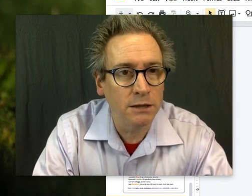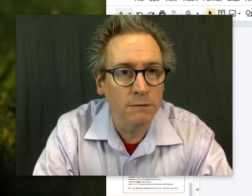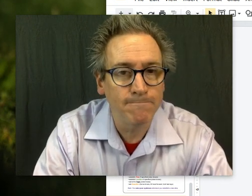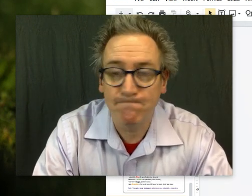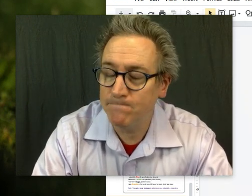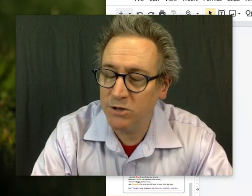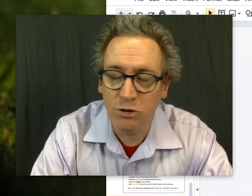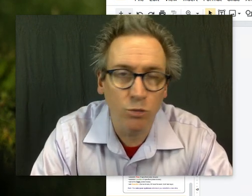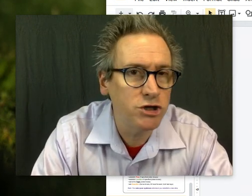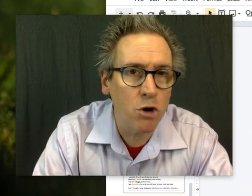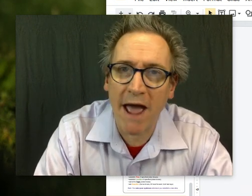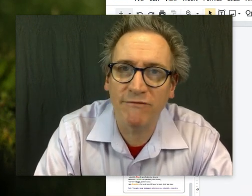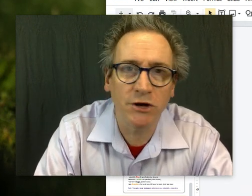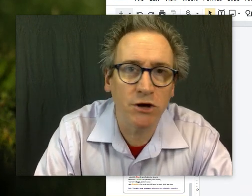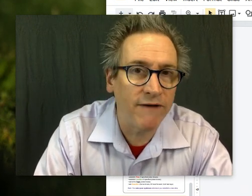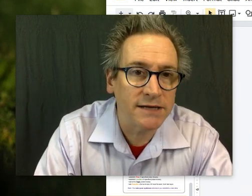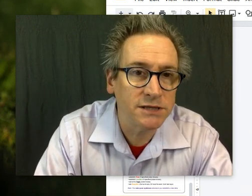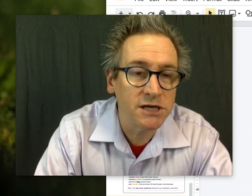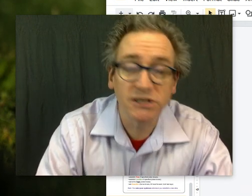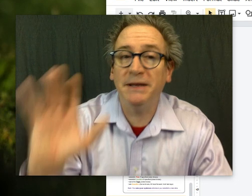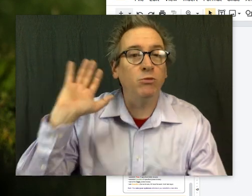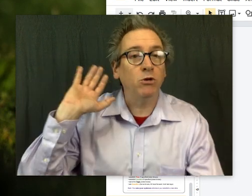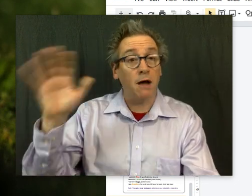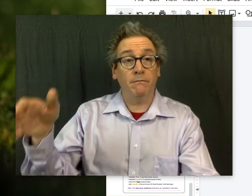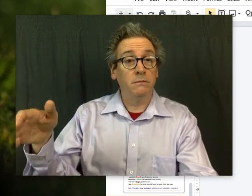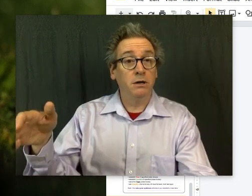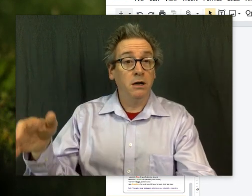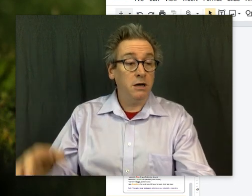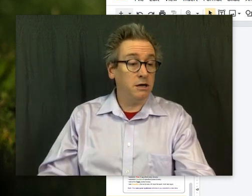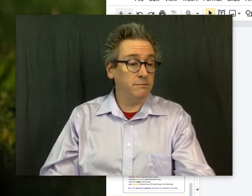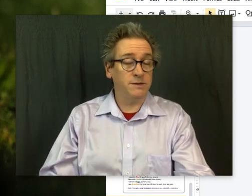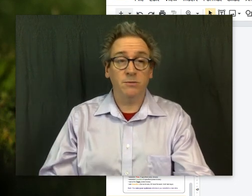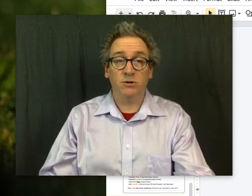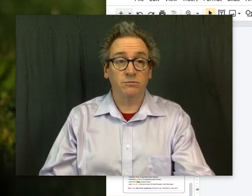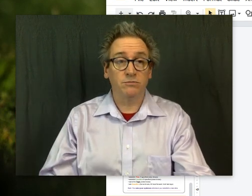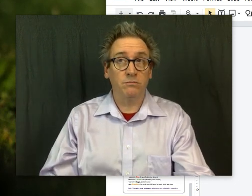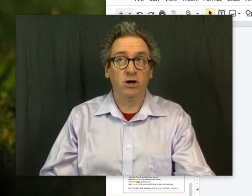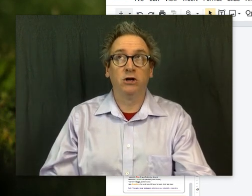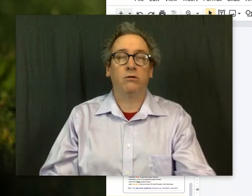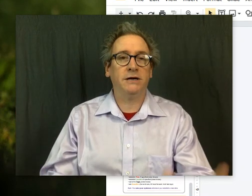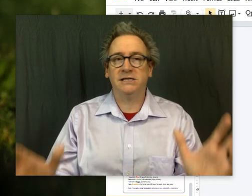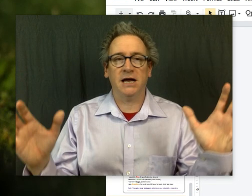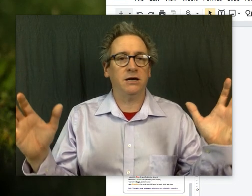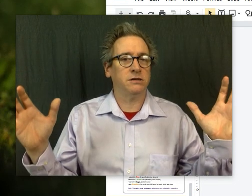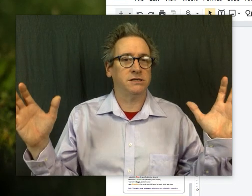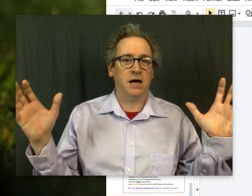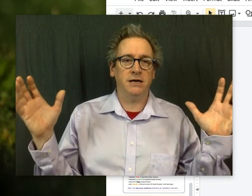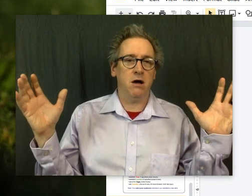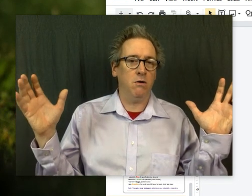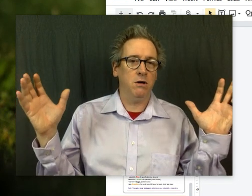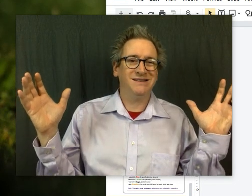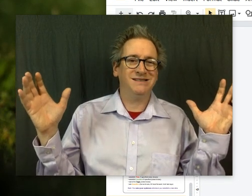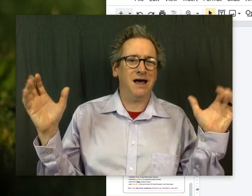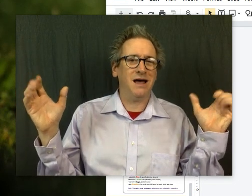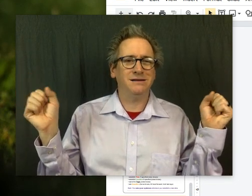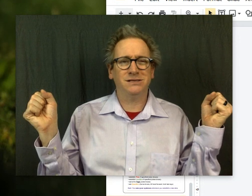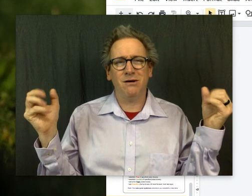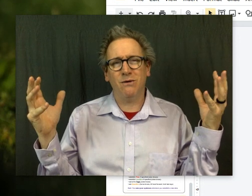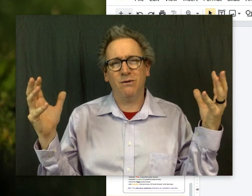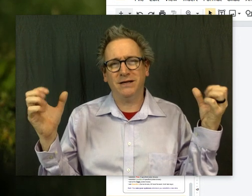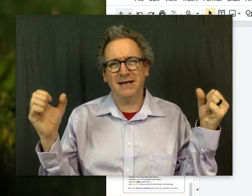speed. We don't have to go fast. Speed will come. Some of the most glorious signers I know